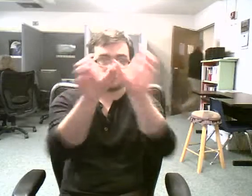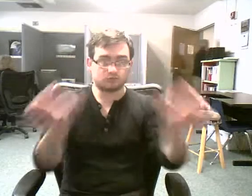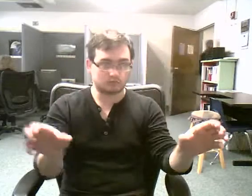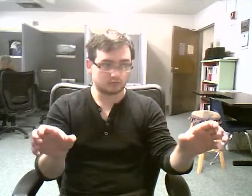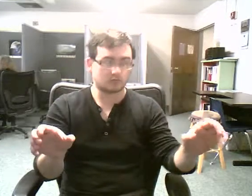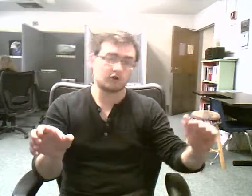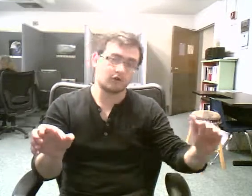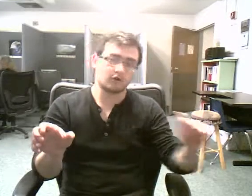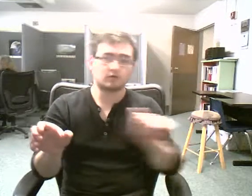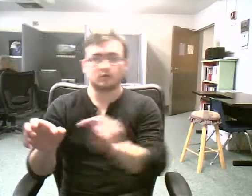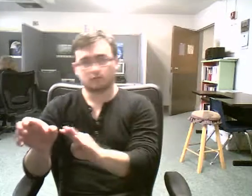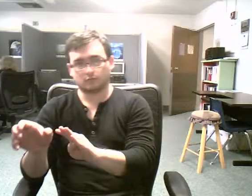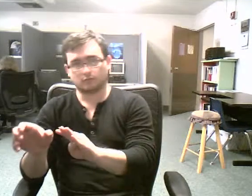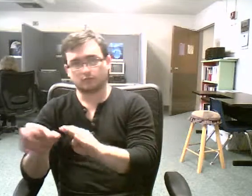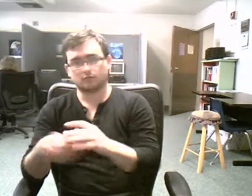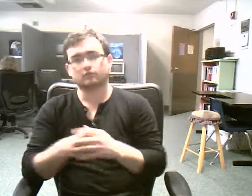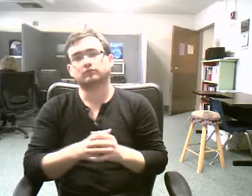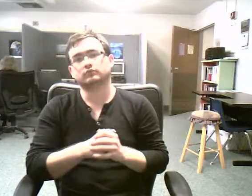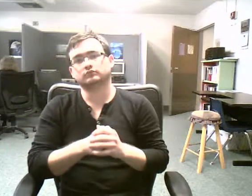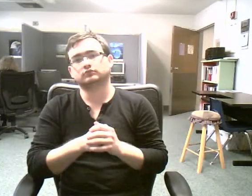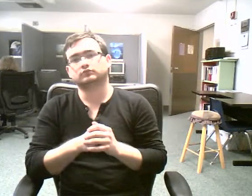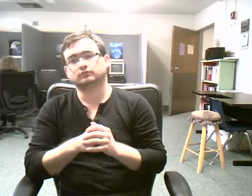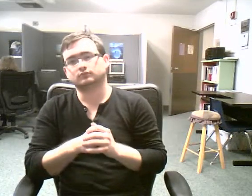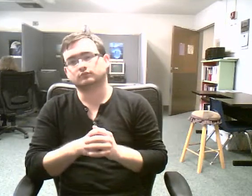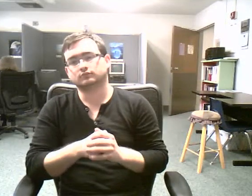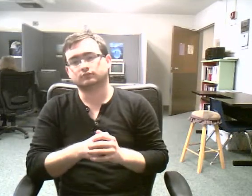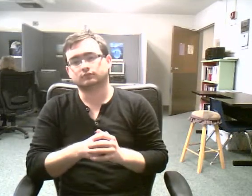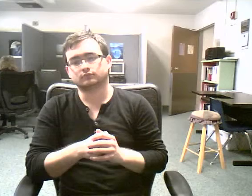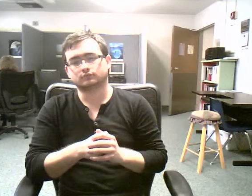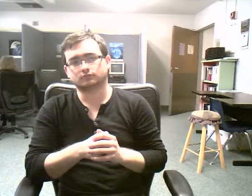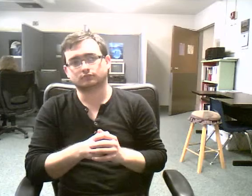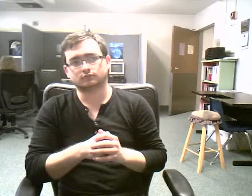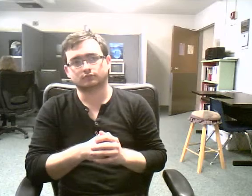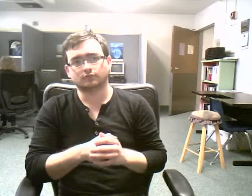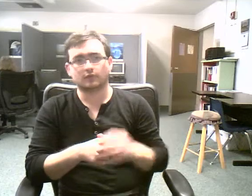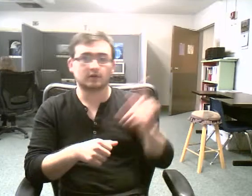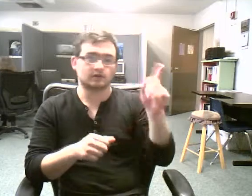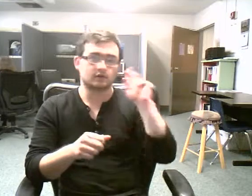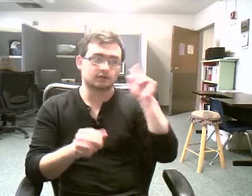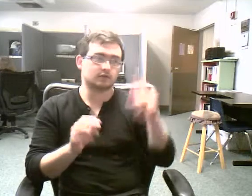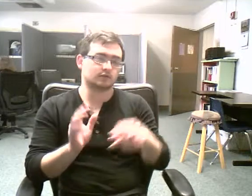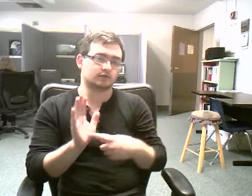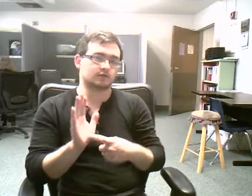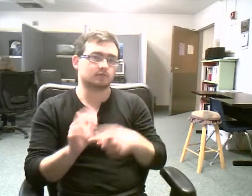AB. This time you have a single reactant giving you two products, a different format.